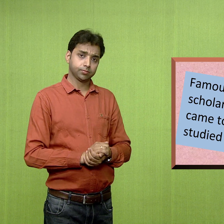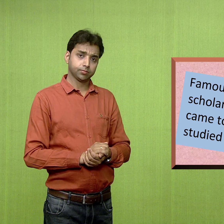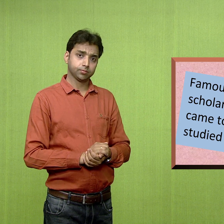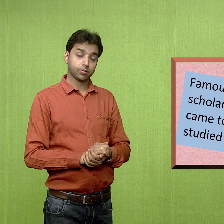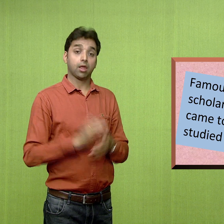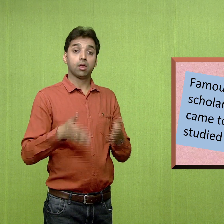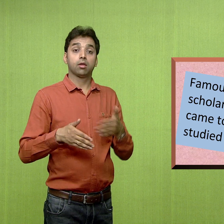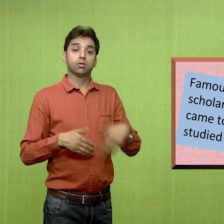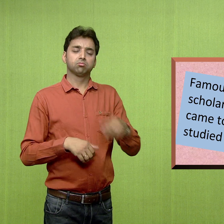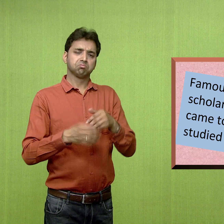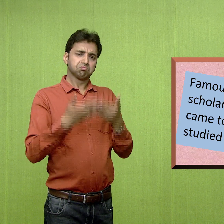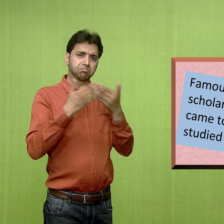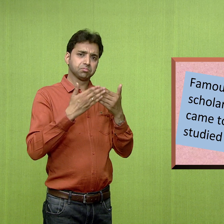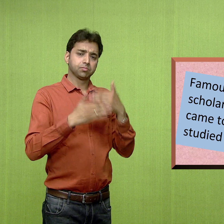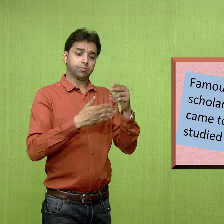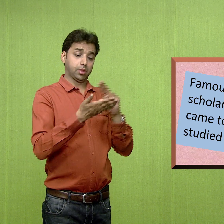and study at Nalanda.